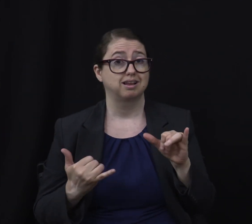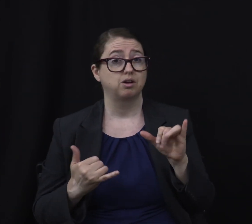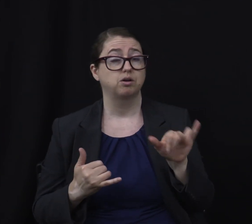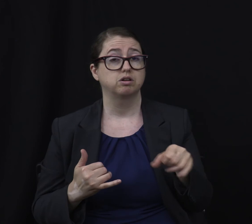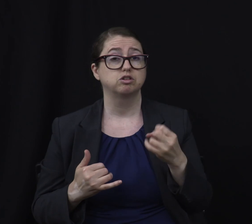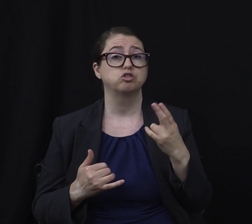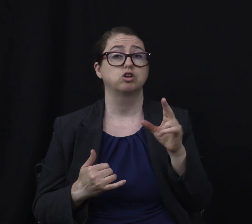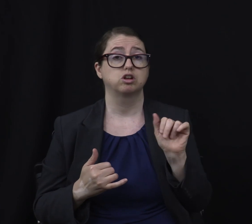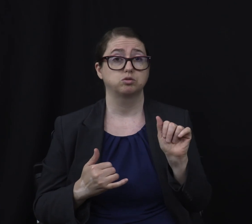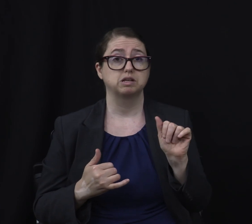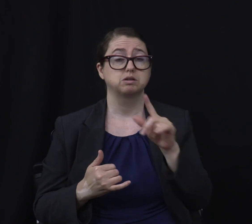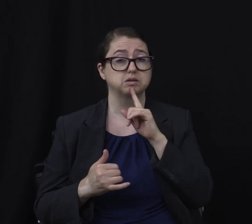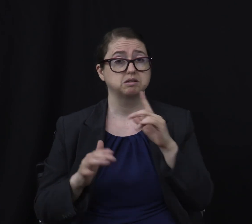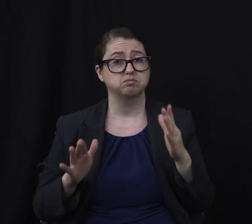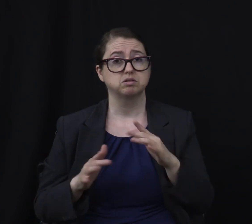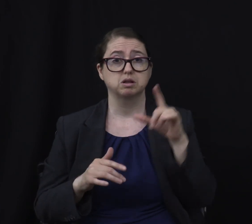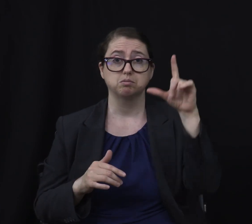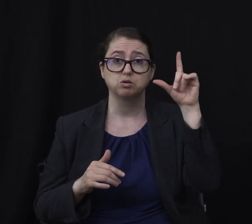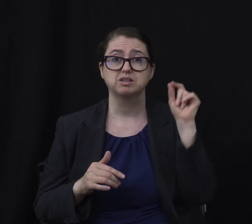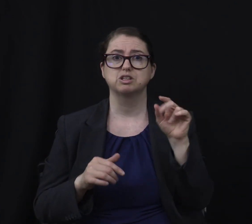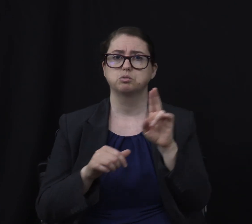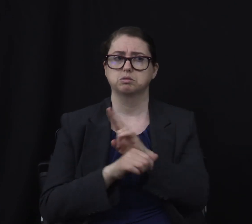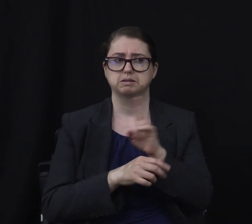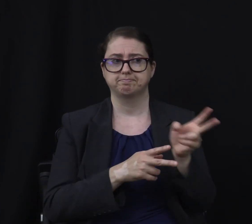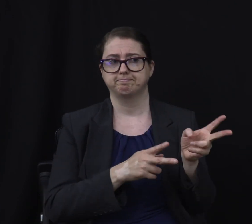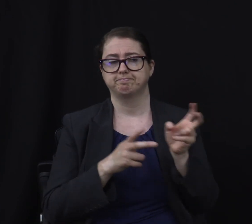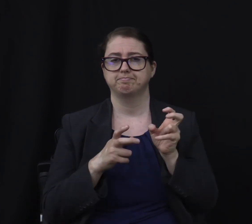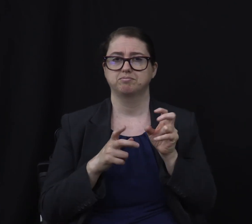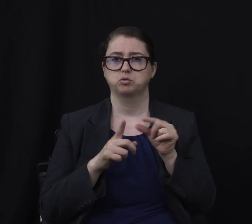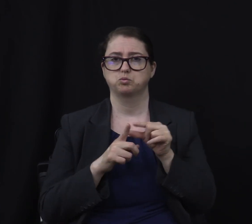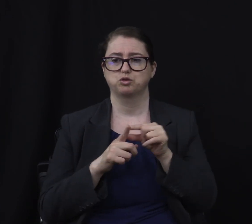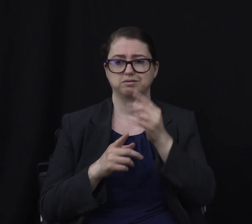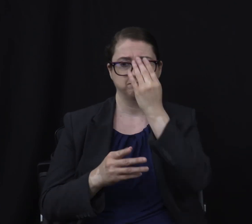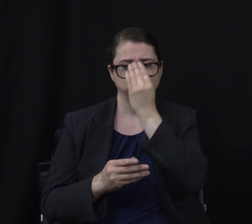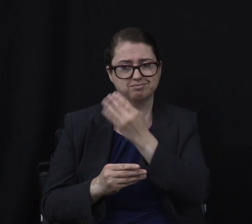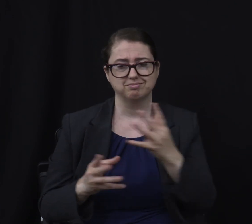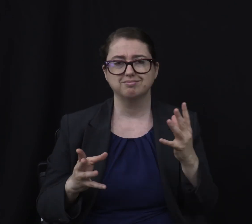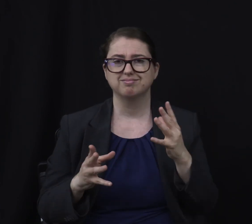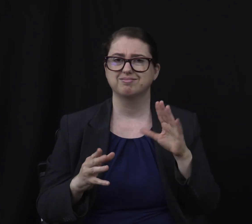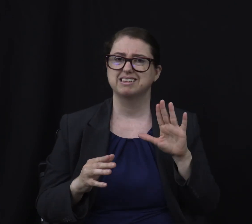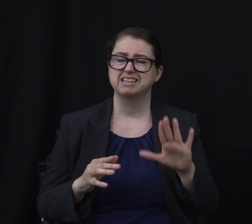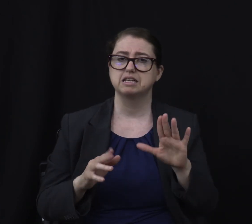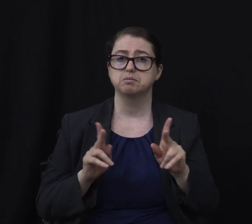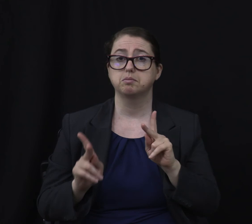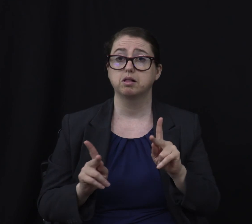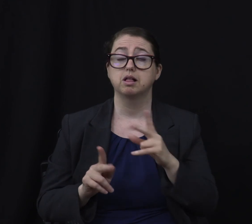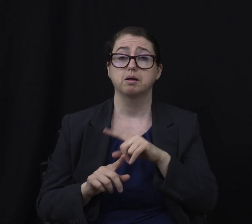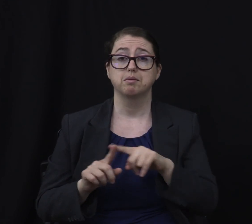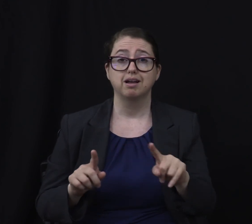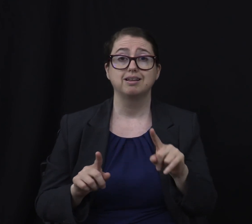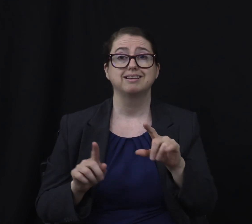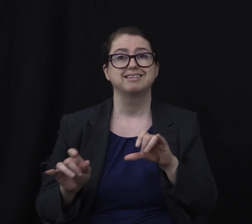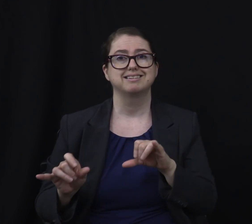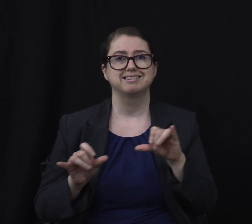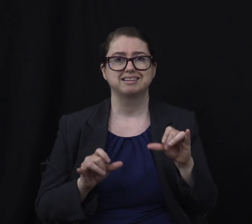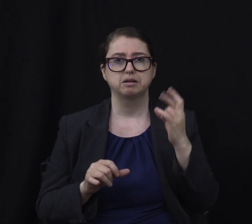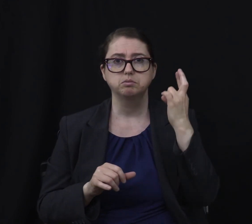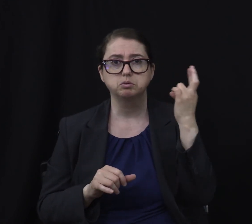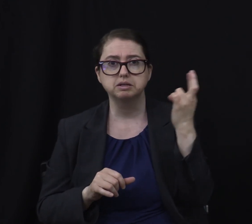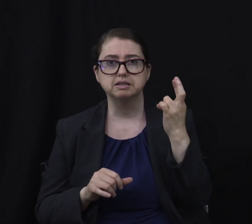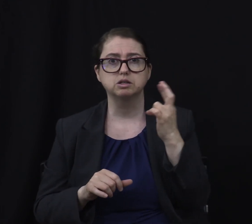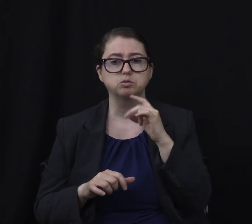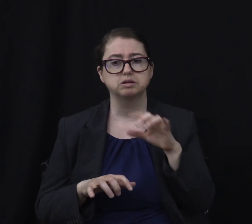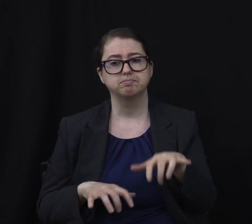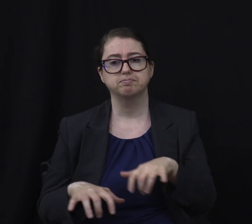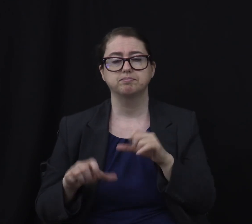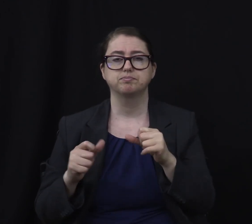Moses, now uses those exact same words to encourage his people, but also gives them the exact same reason to take courage, because